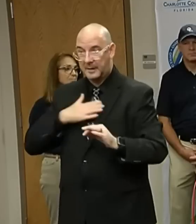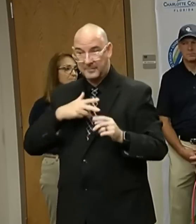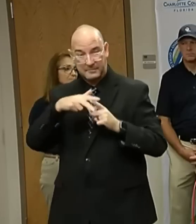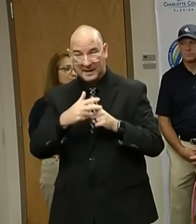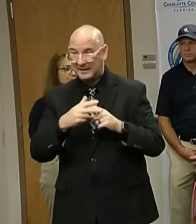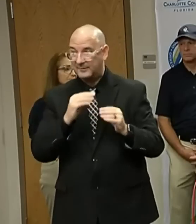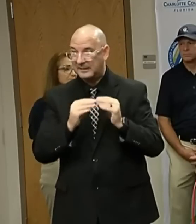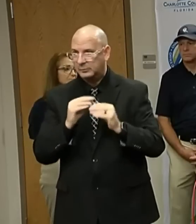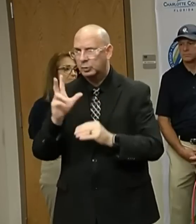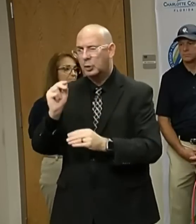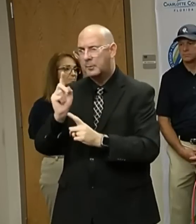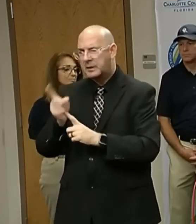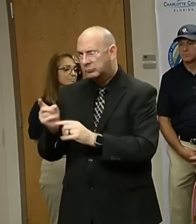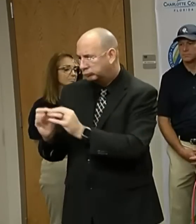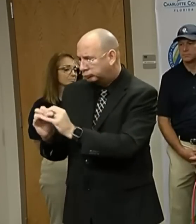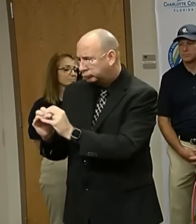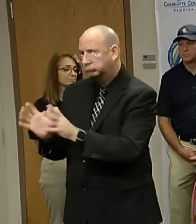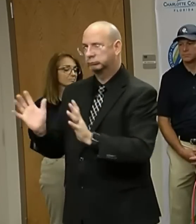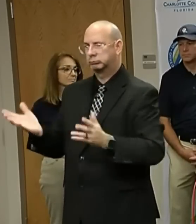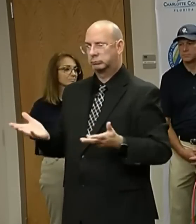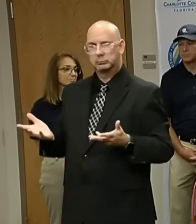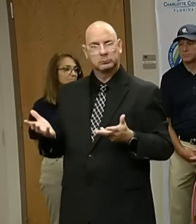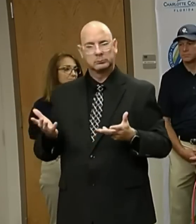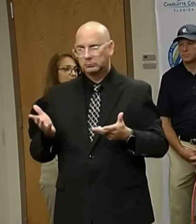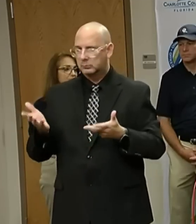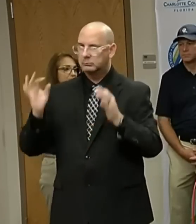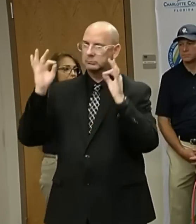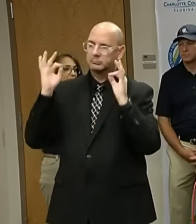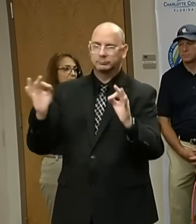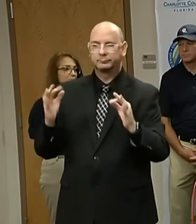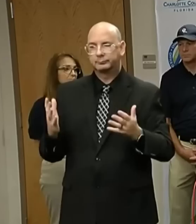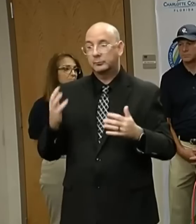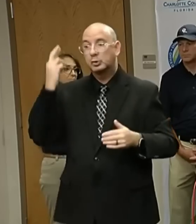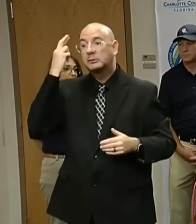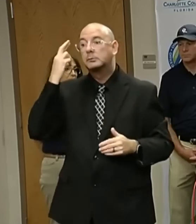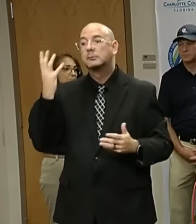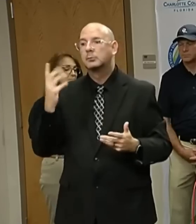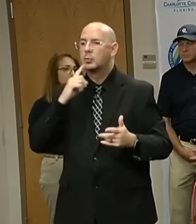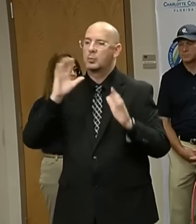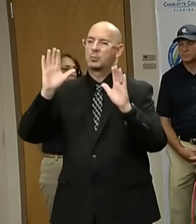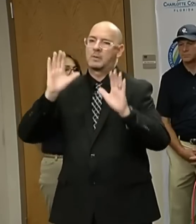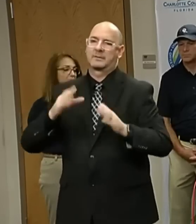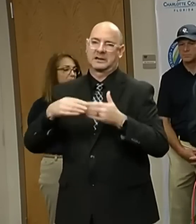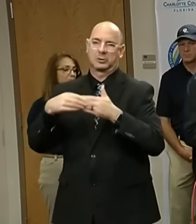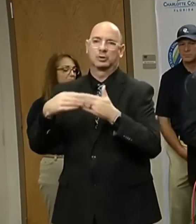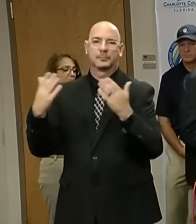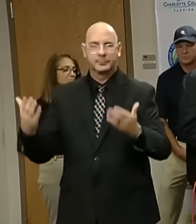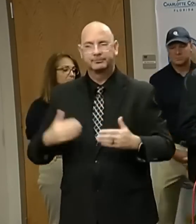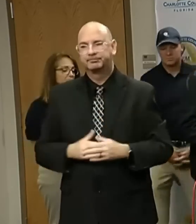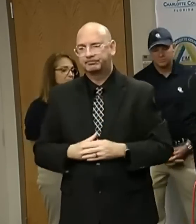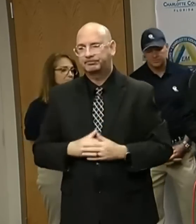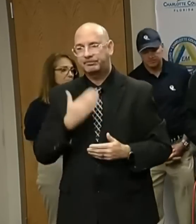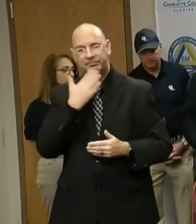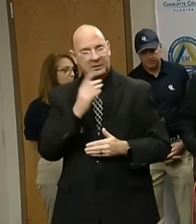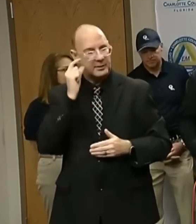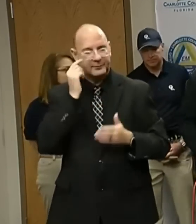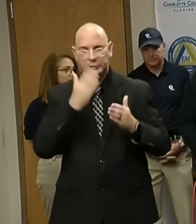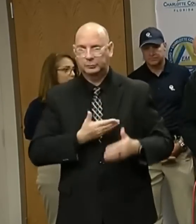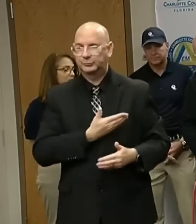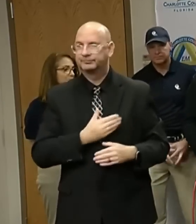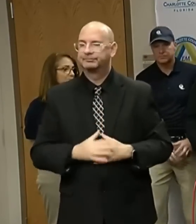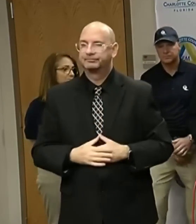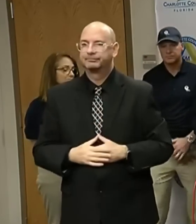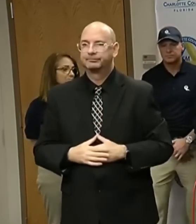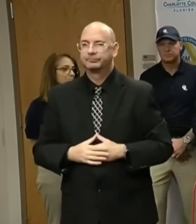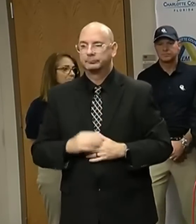an hour ago is just fantastic. So again, that comes from great leadership, and it starts with the governor, and I really appreciate that. Thank you, sir. Great.